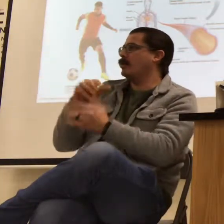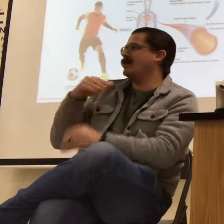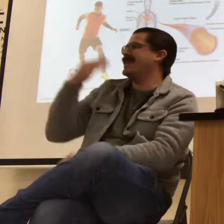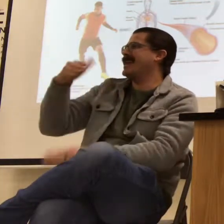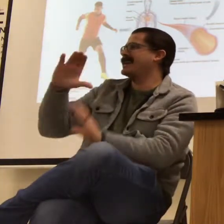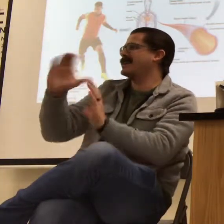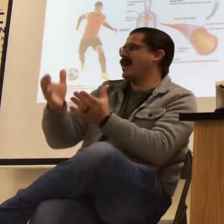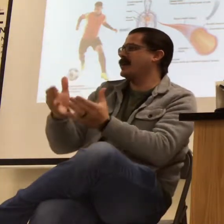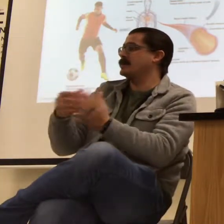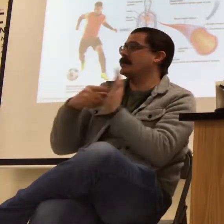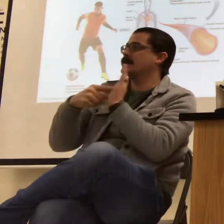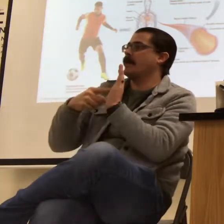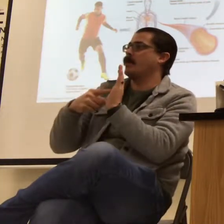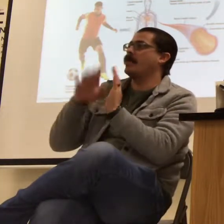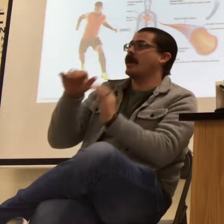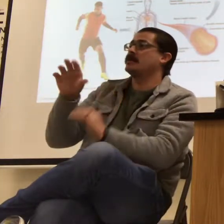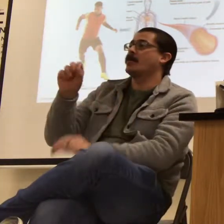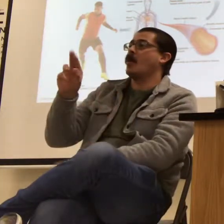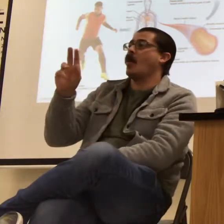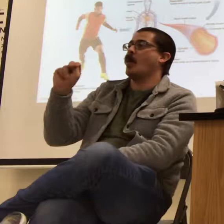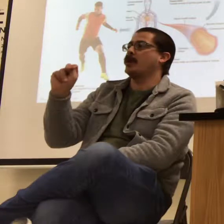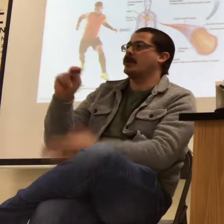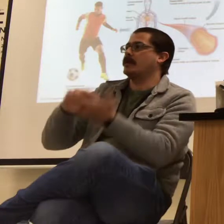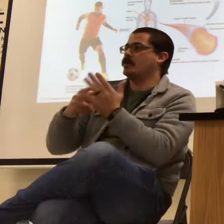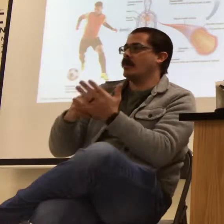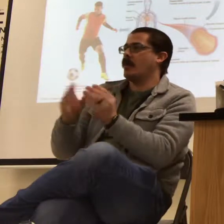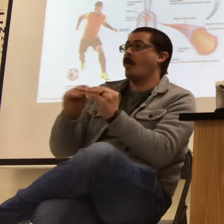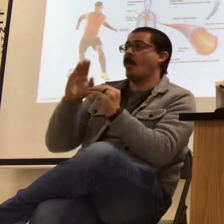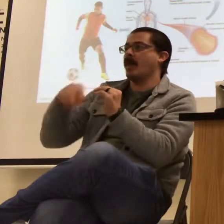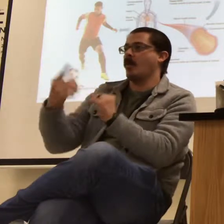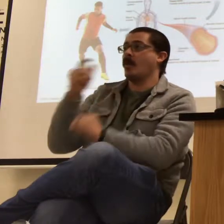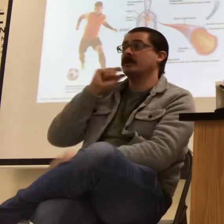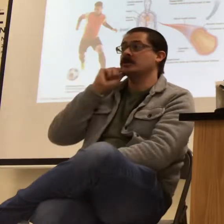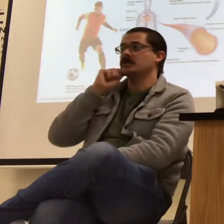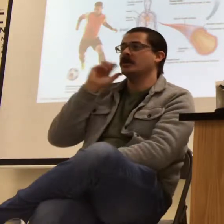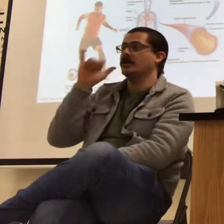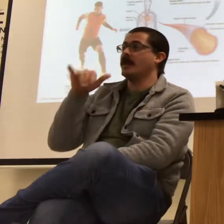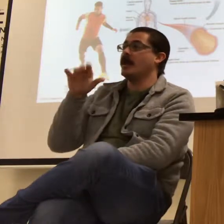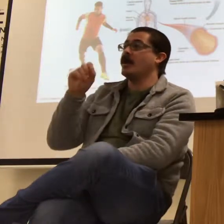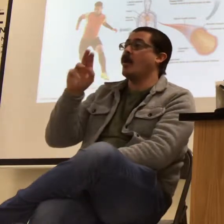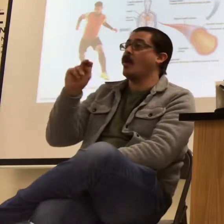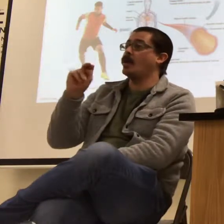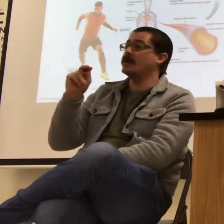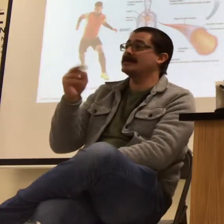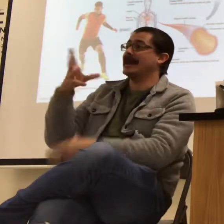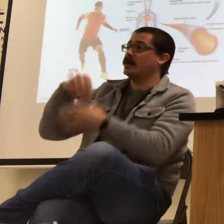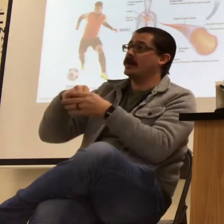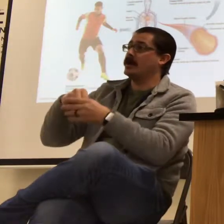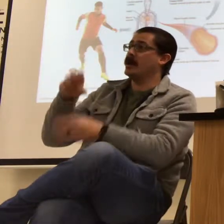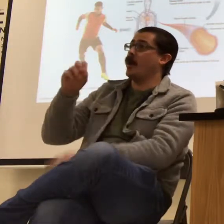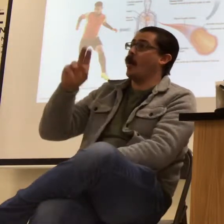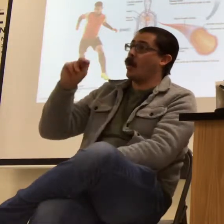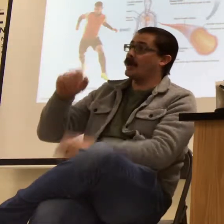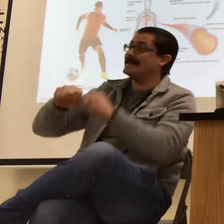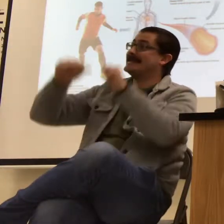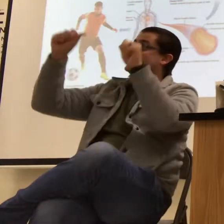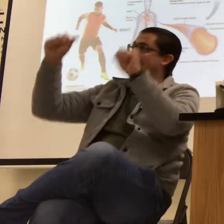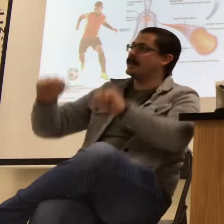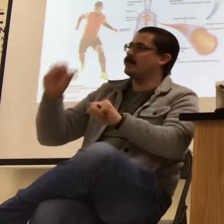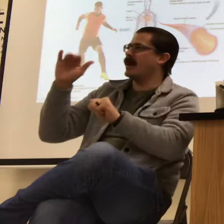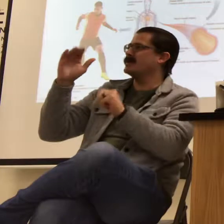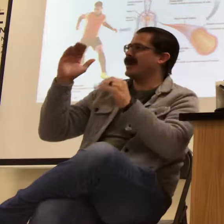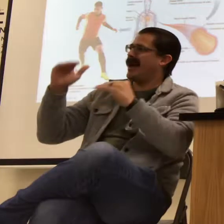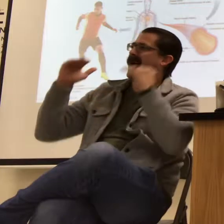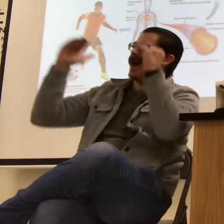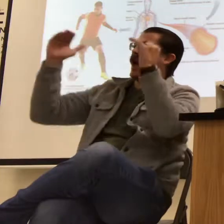an example, that's an organ, more than one tissue. And that organ is a part of an organ system, which is one of the higher levels here we're talking about.